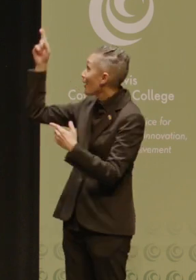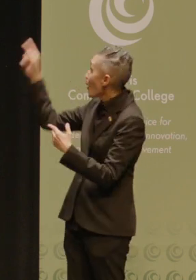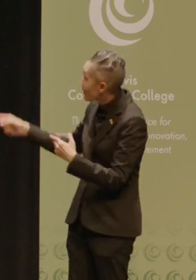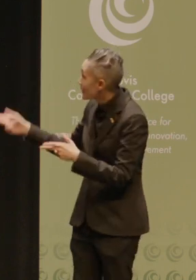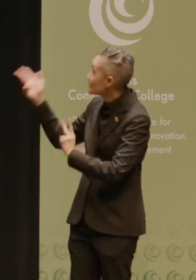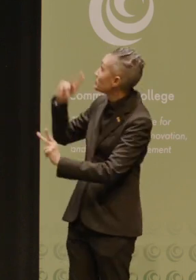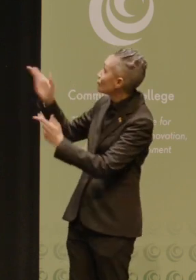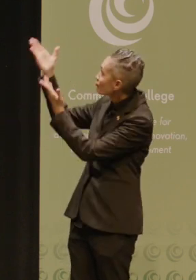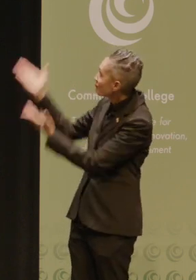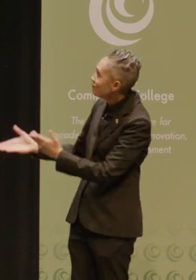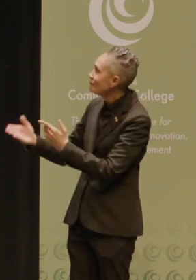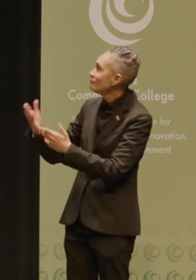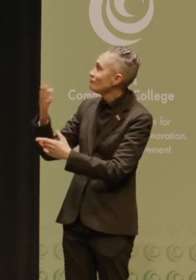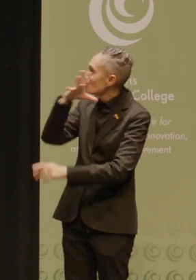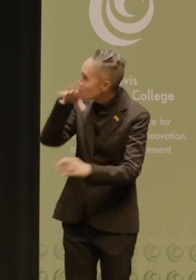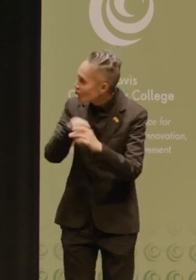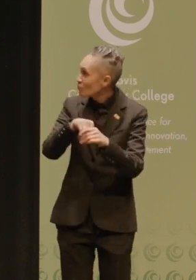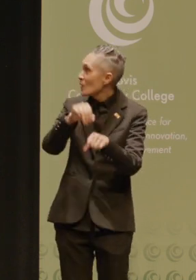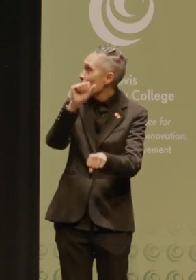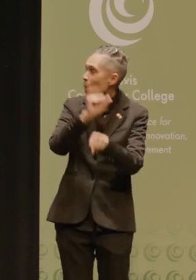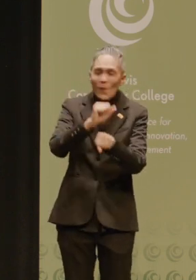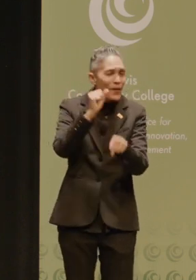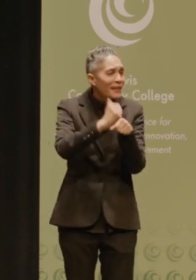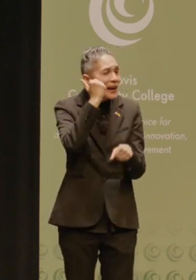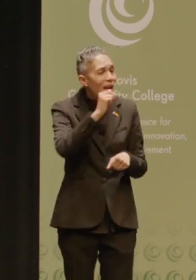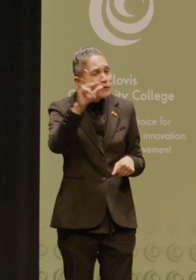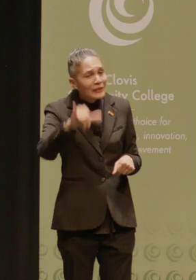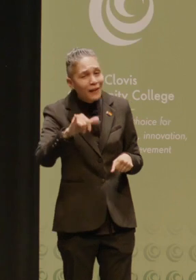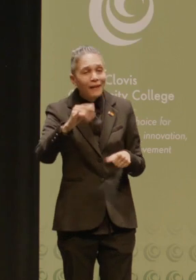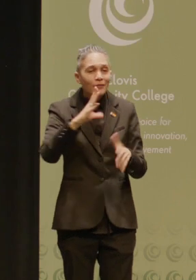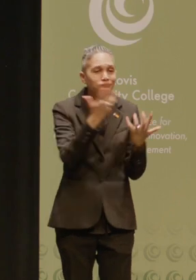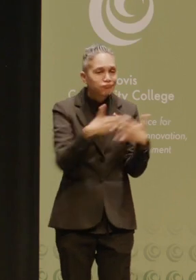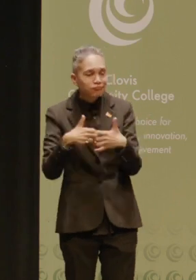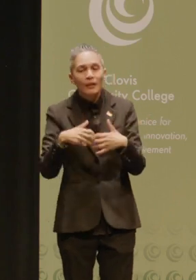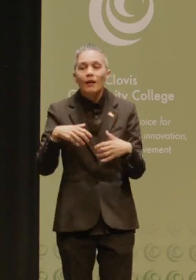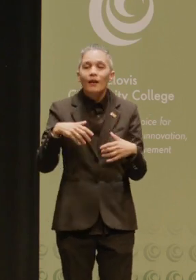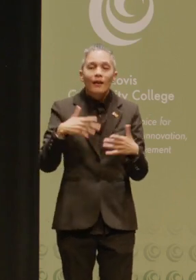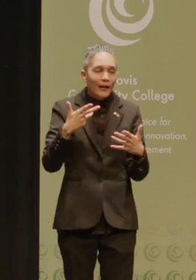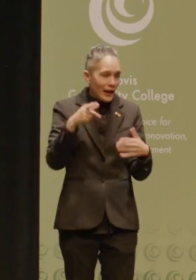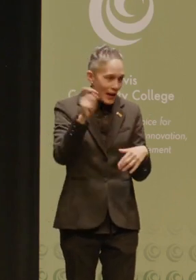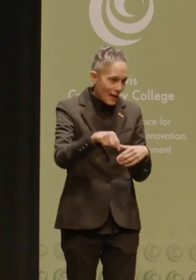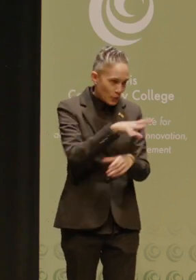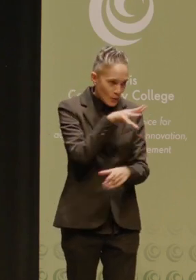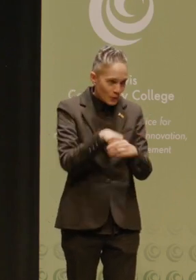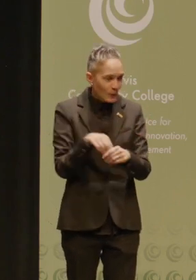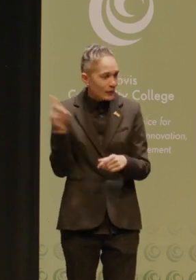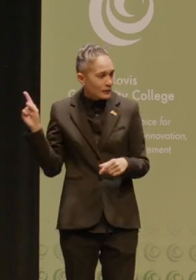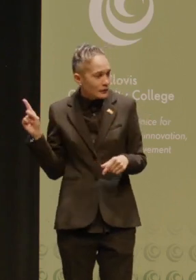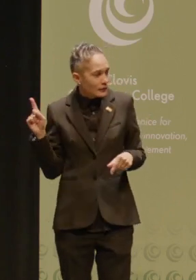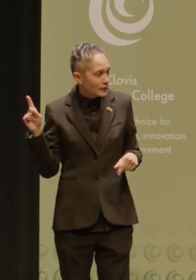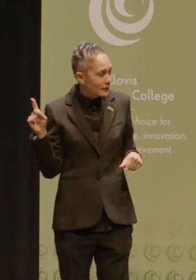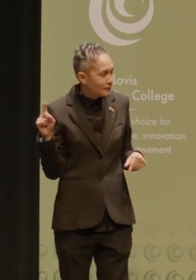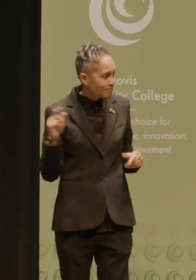individuals who came and worked every day and put these things together. And I would be remiss if I didn't share this part right here with